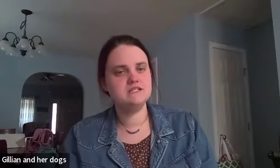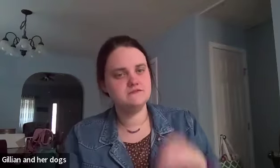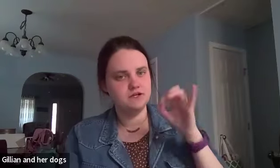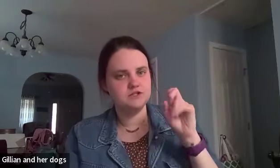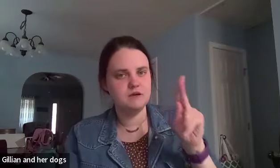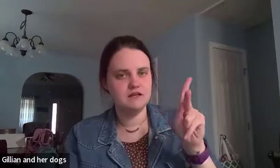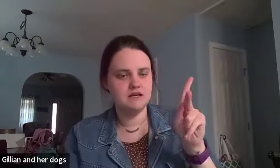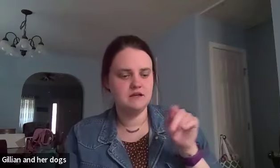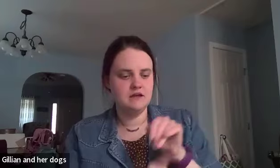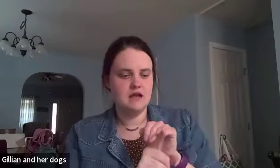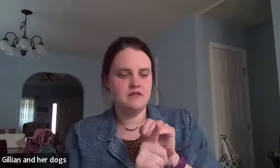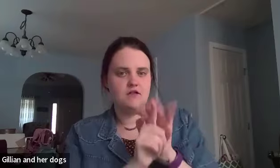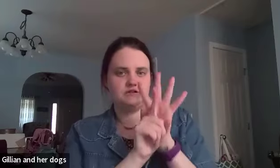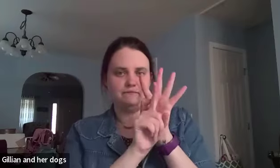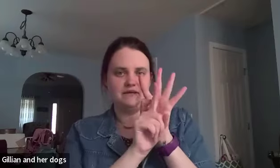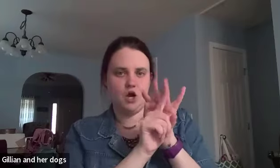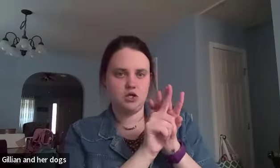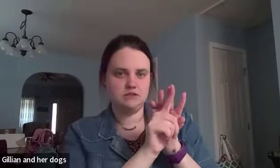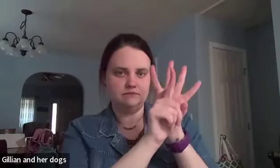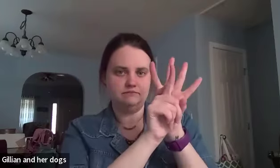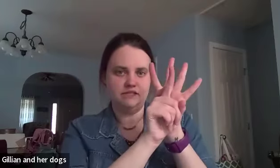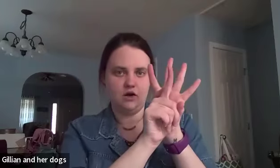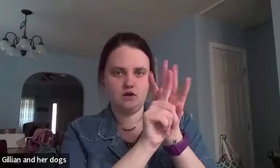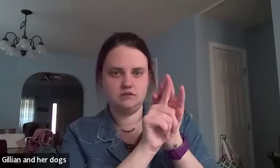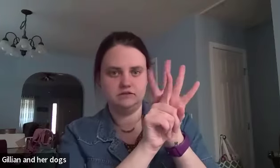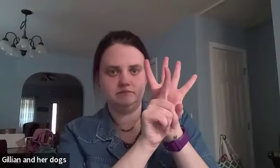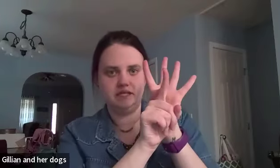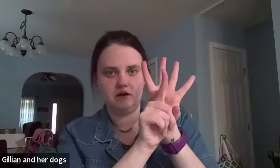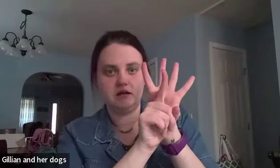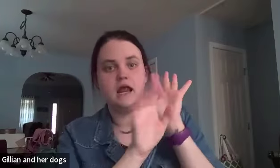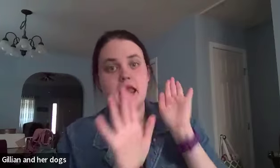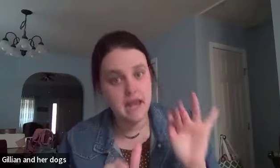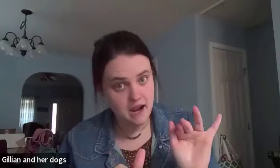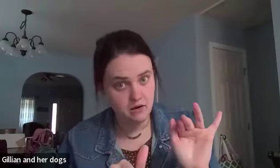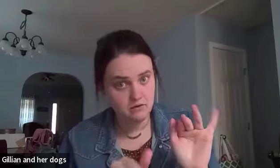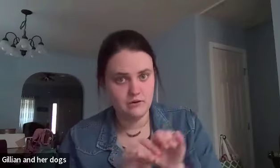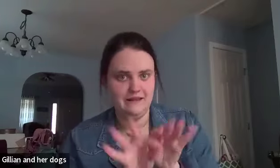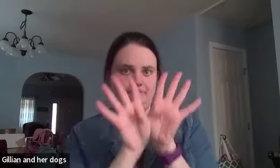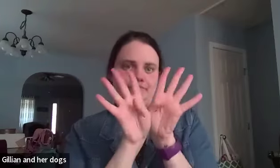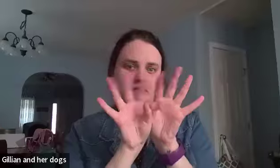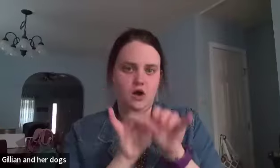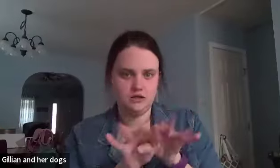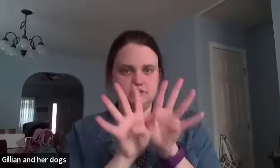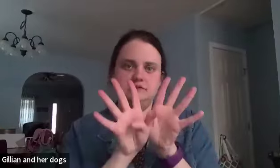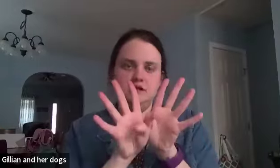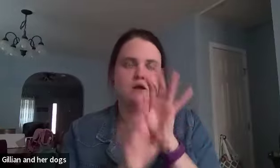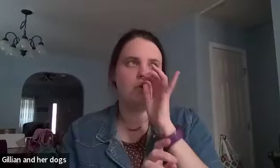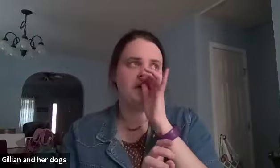is finger spelling it, and then others like peacock, peacock, peacock. Now, or like peacock.